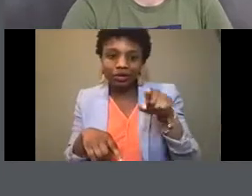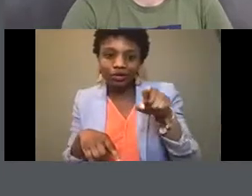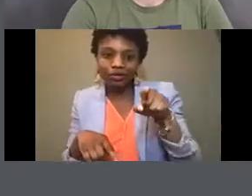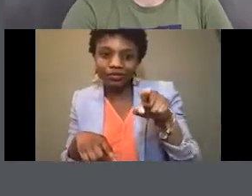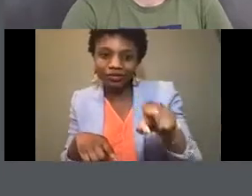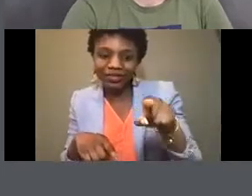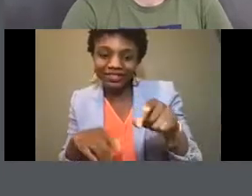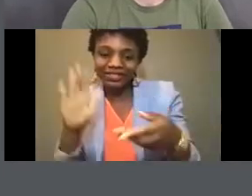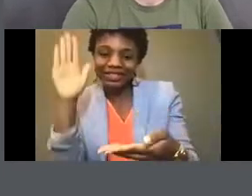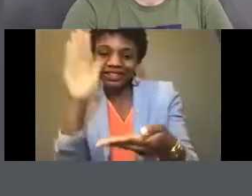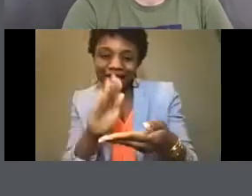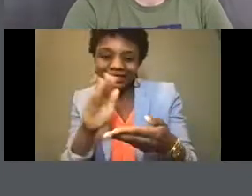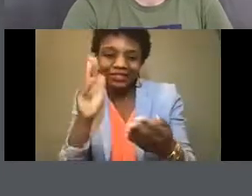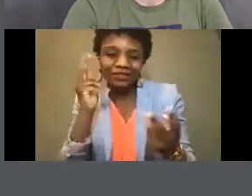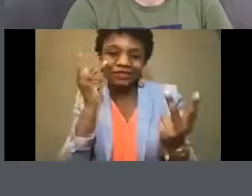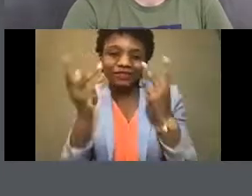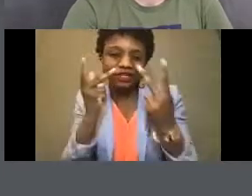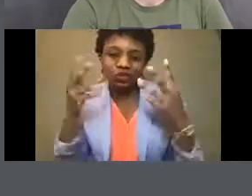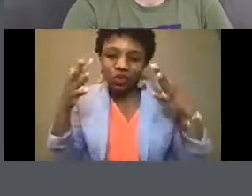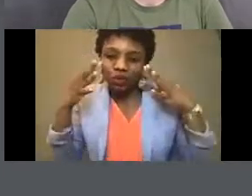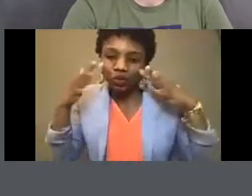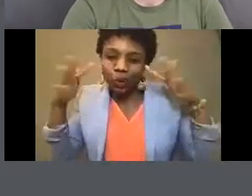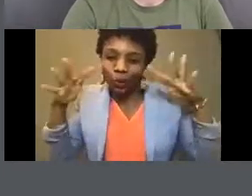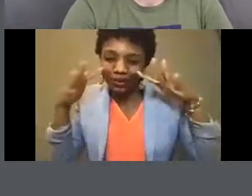noise and allows you to customize how big you want it to be.